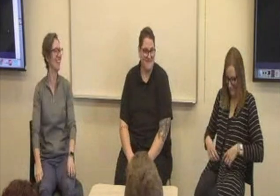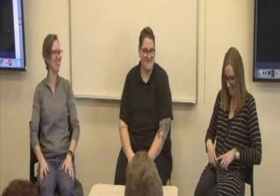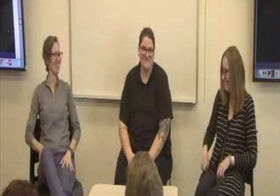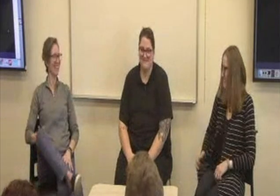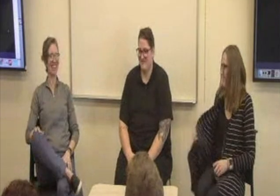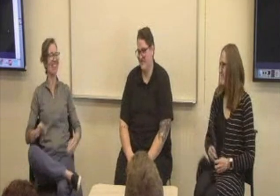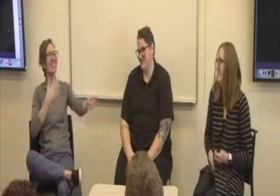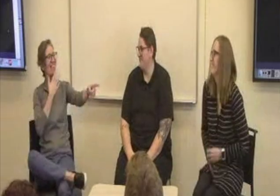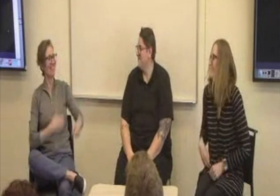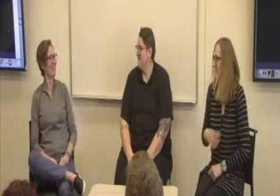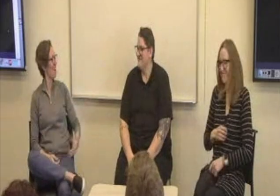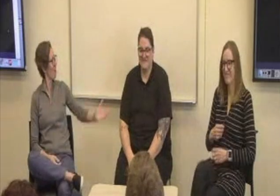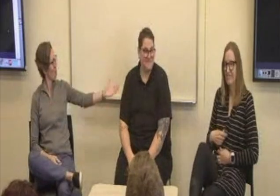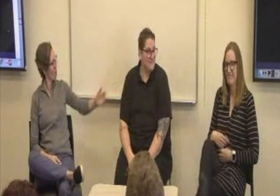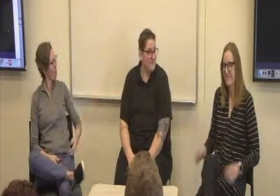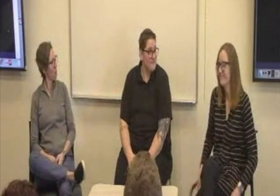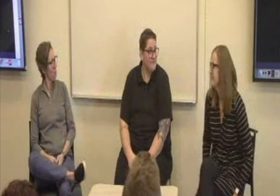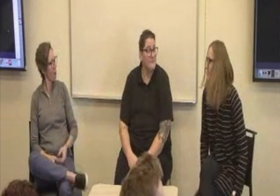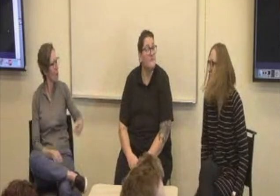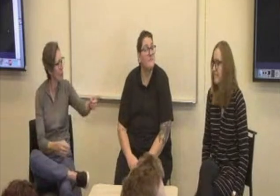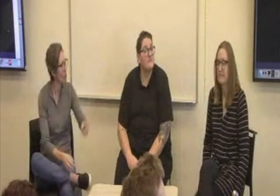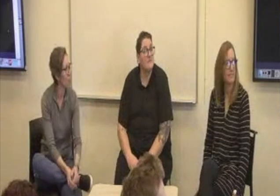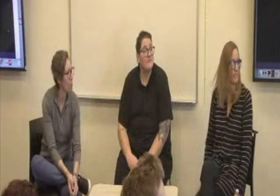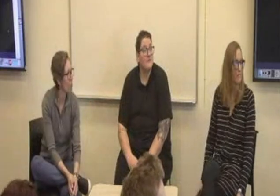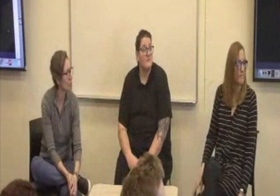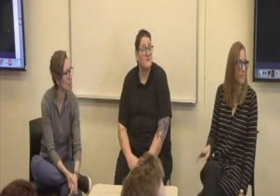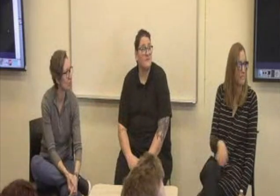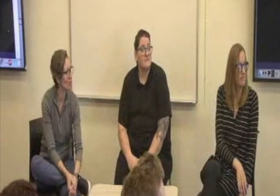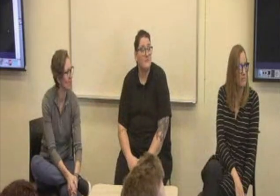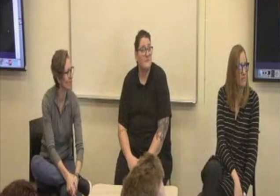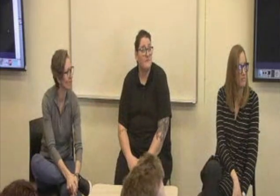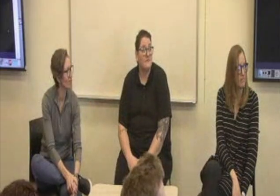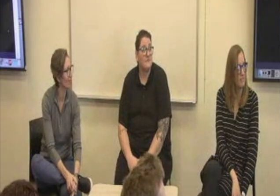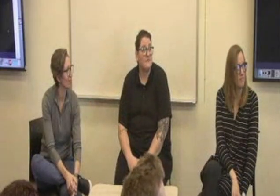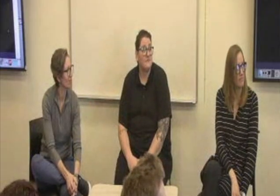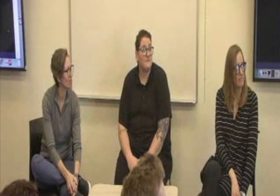Okay. Thank you for that. Okay. No.